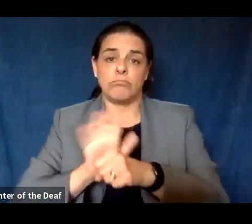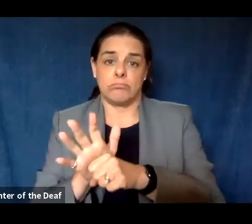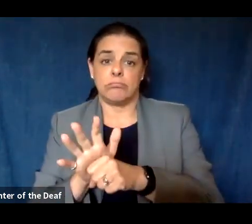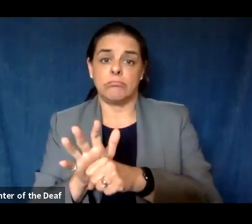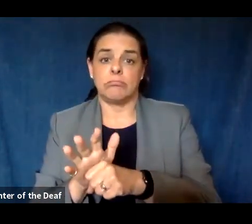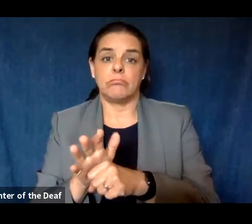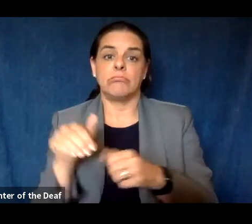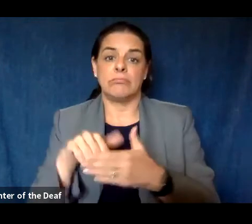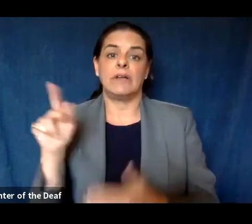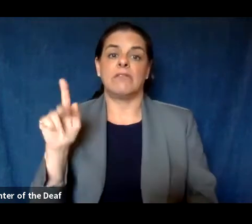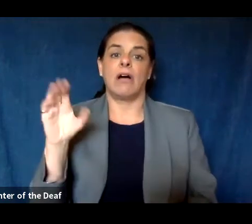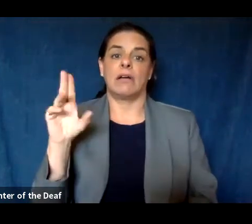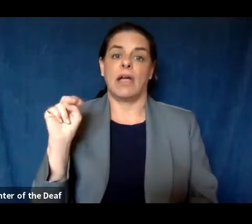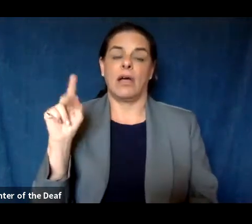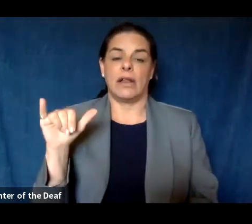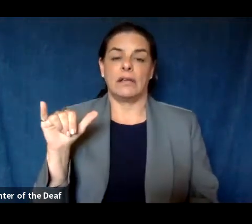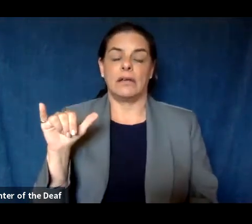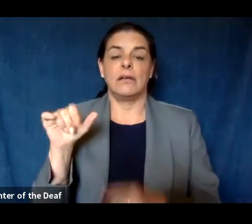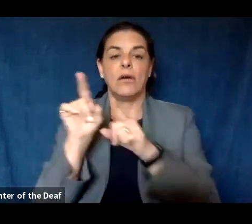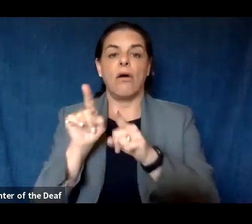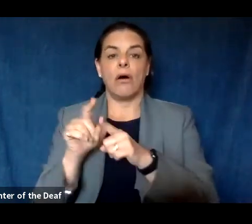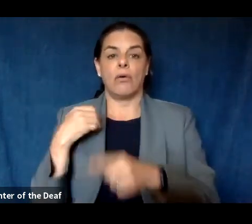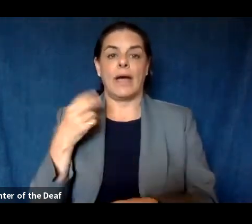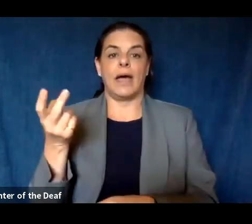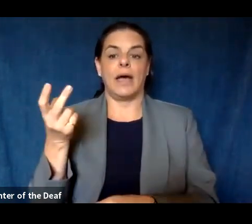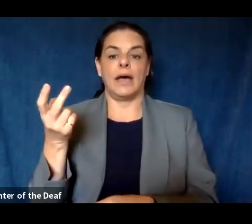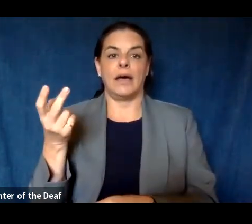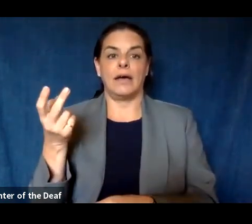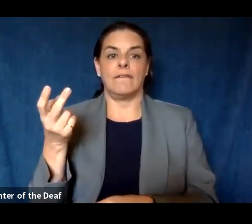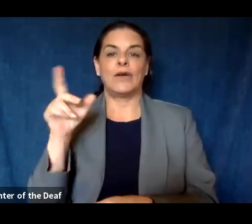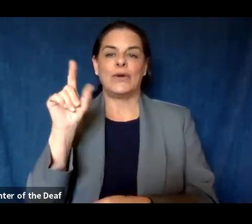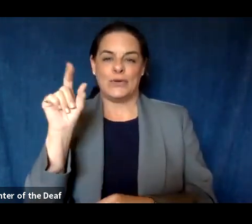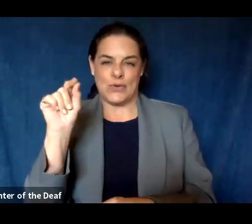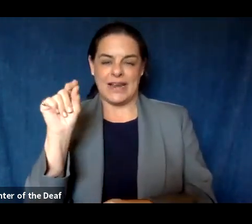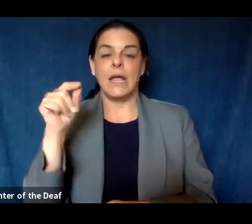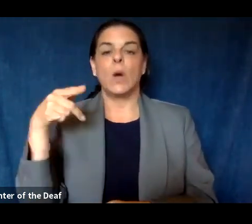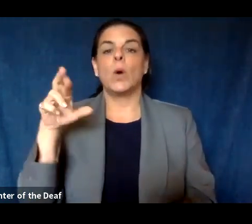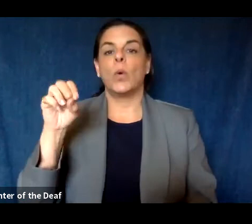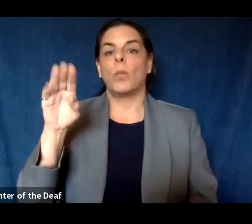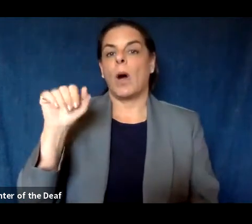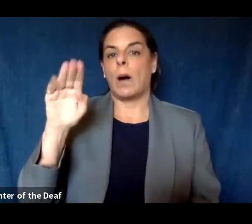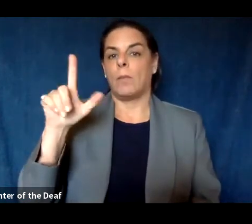COVID-19 in Knox County. Additionally, we have 20 probable cases.